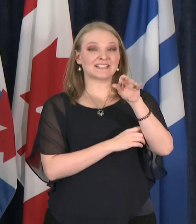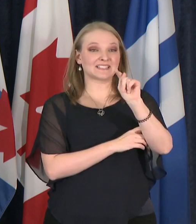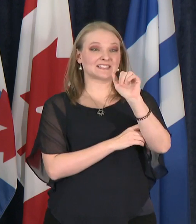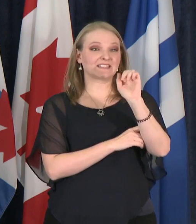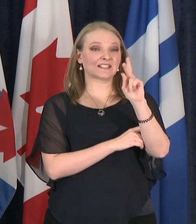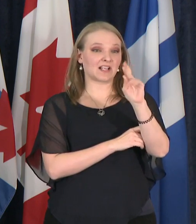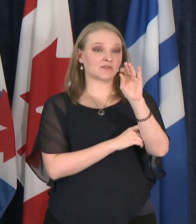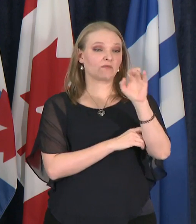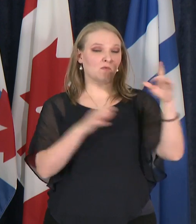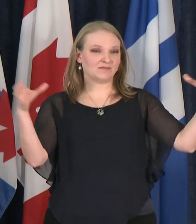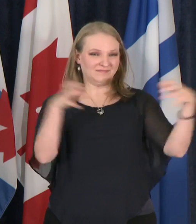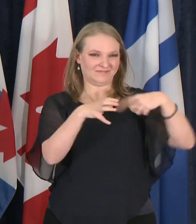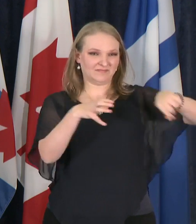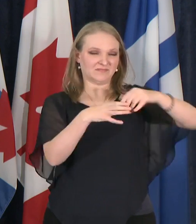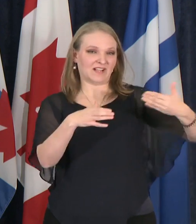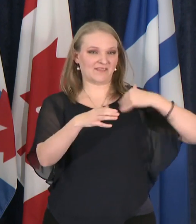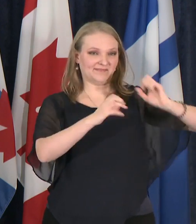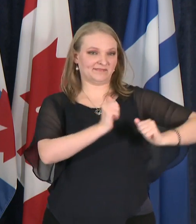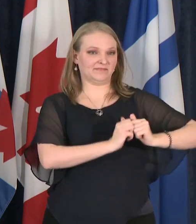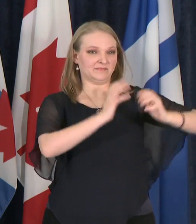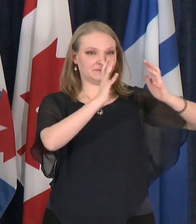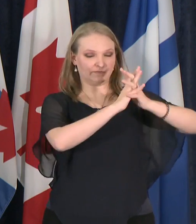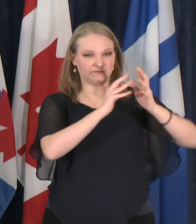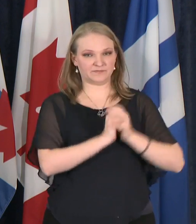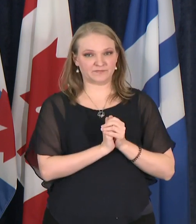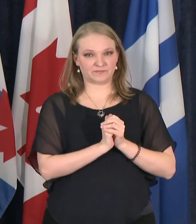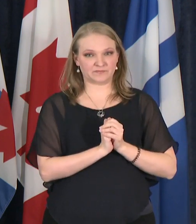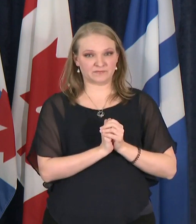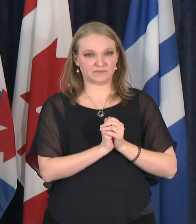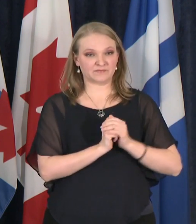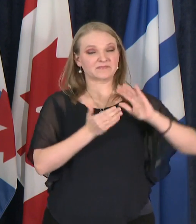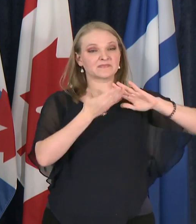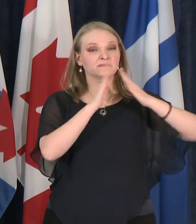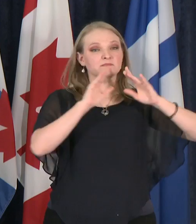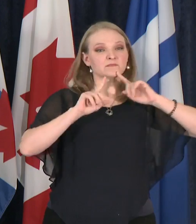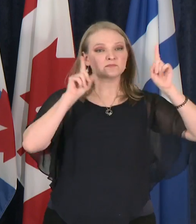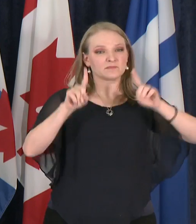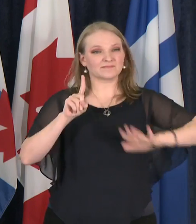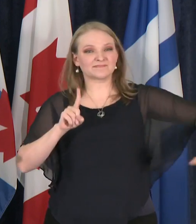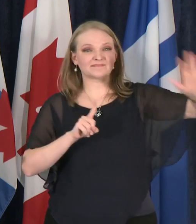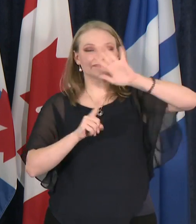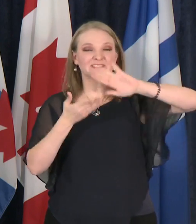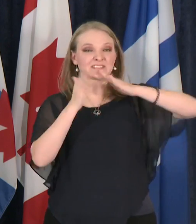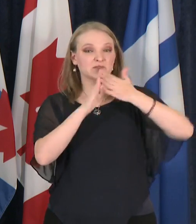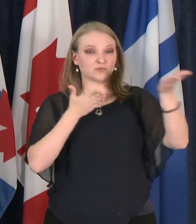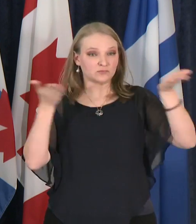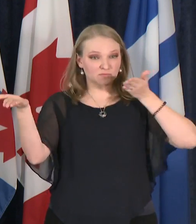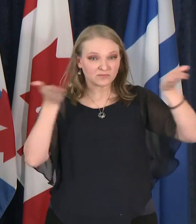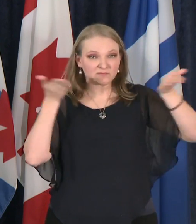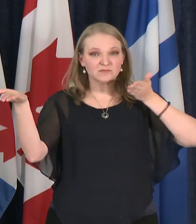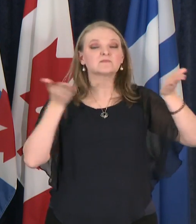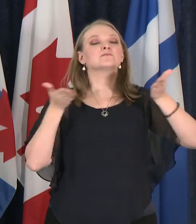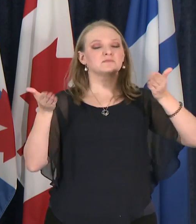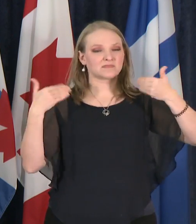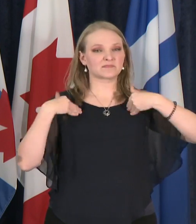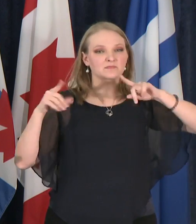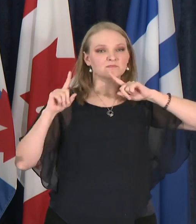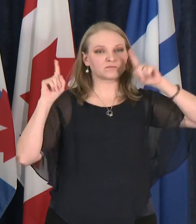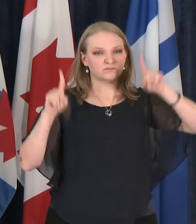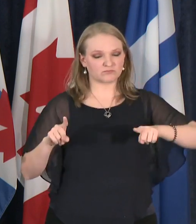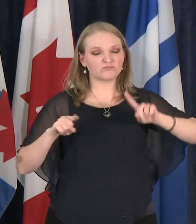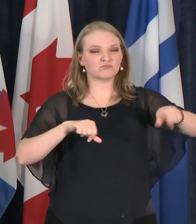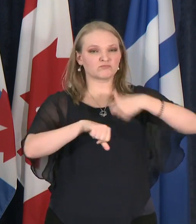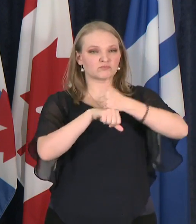aspects of the city's response to the COVID-19 pandemic across all city services to ensure that both the